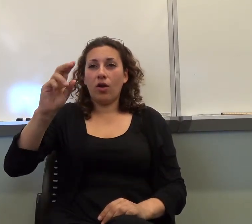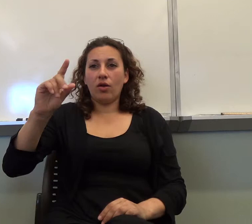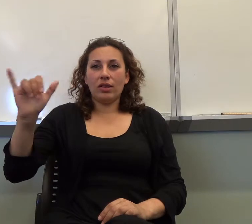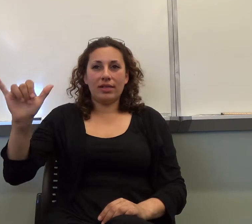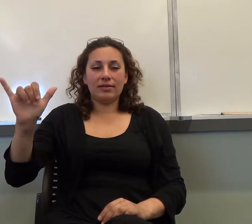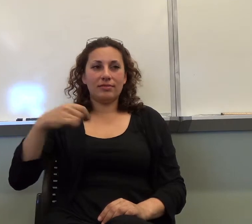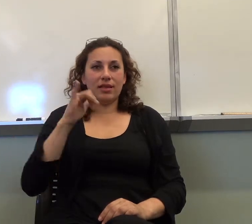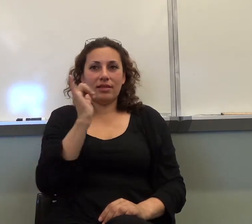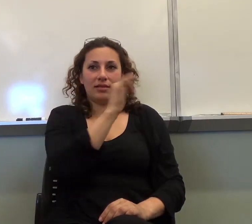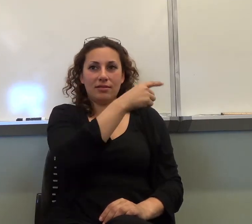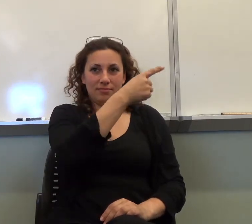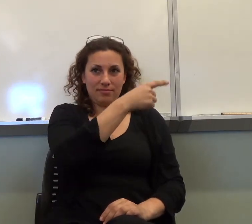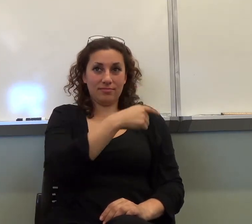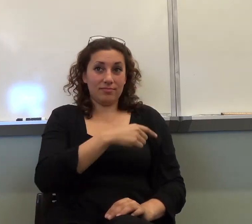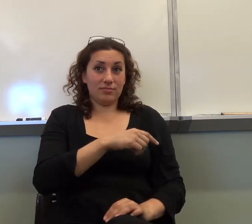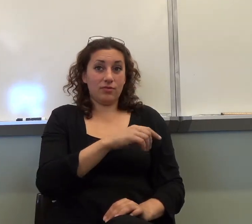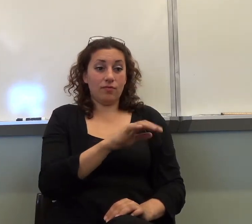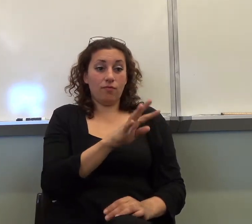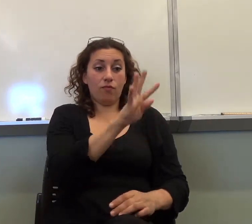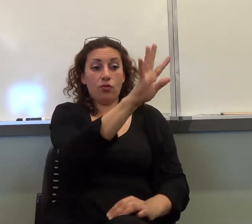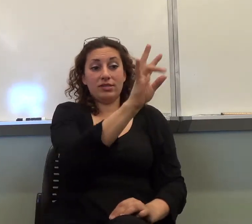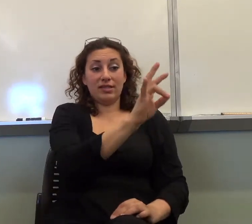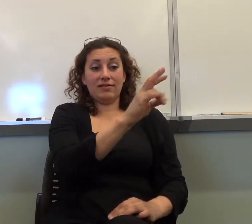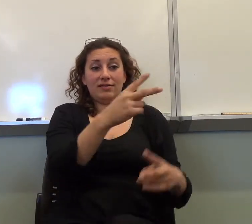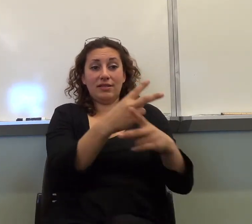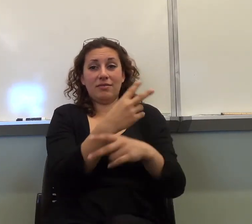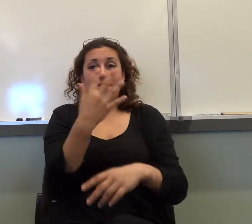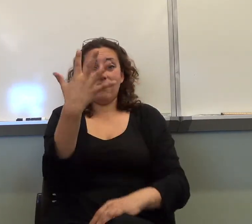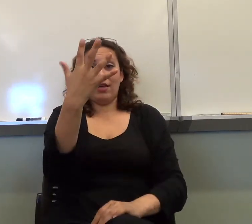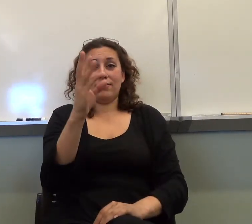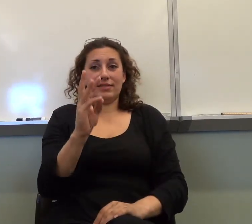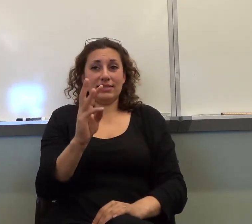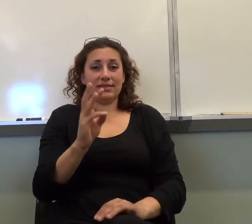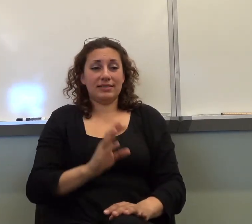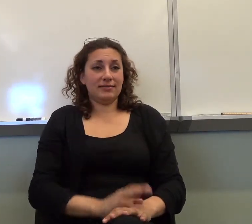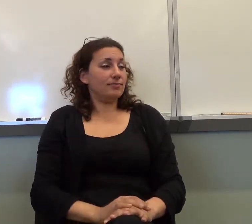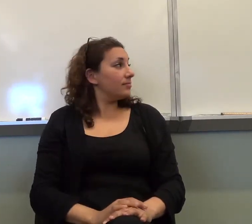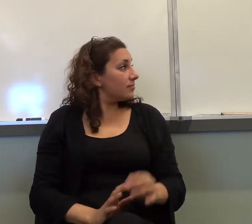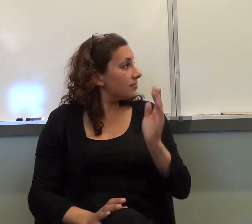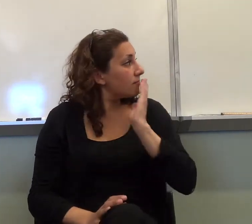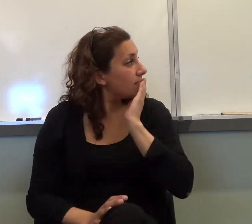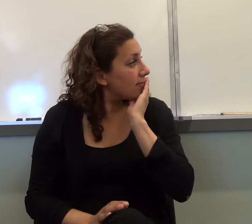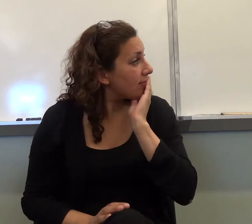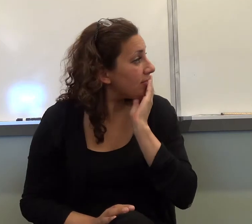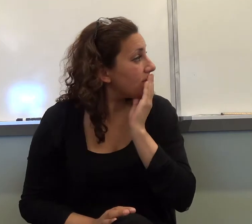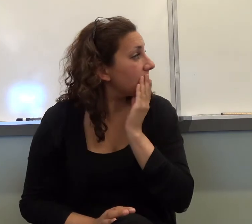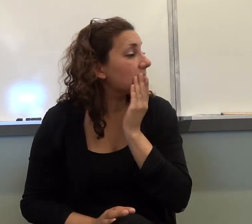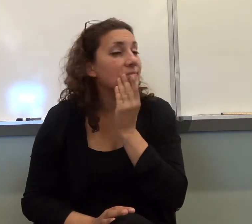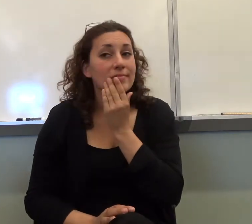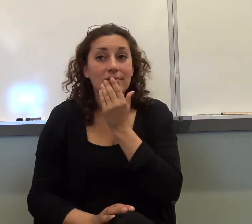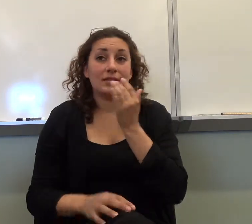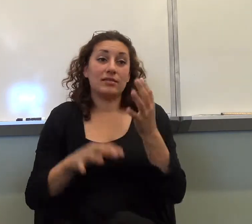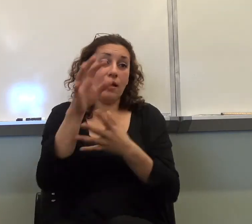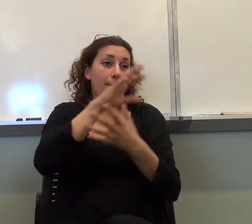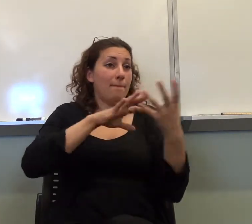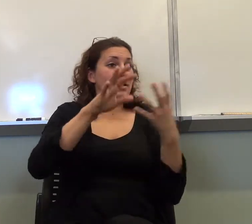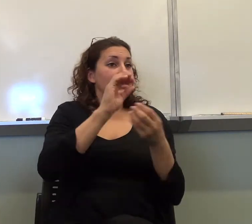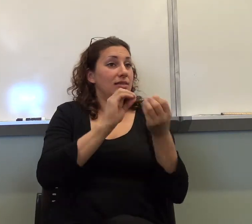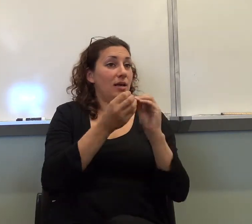times 5, 5 sixths. Mixed number times a negative